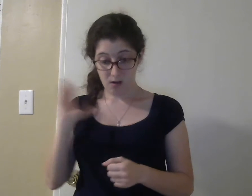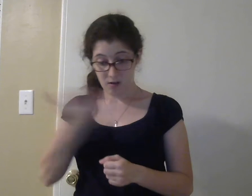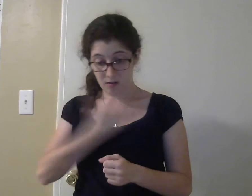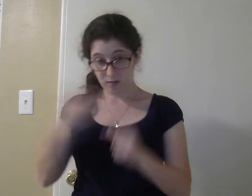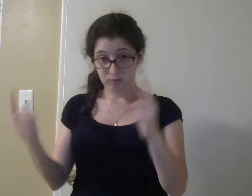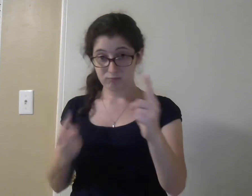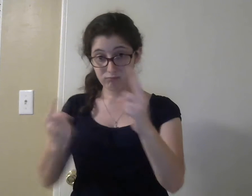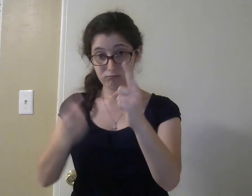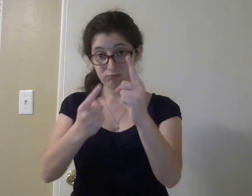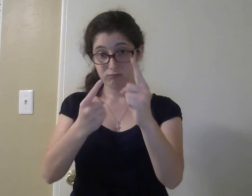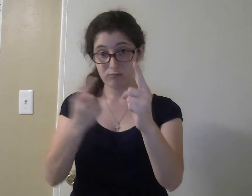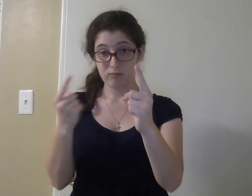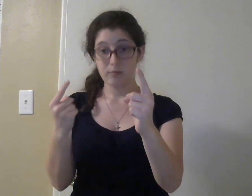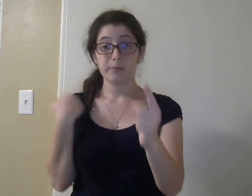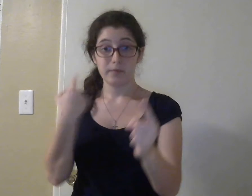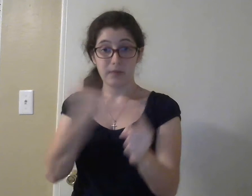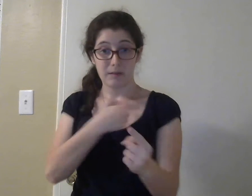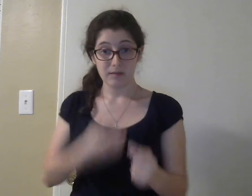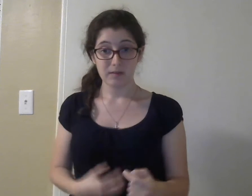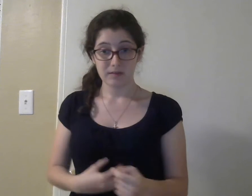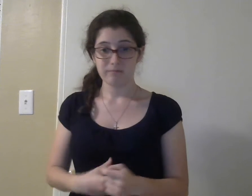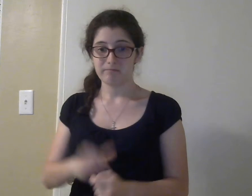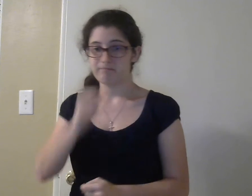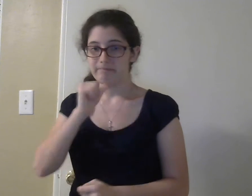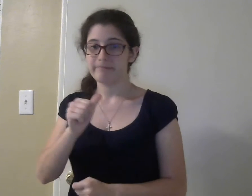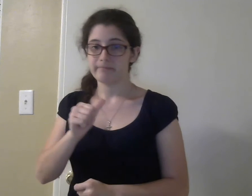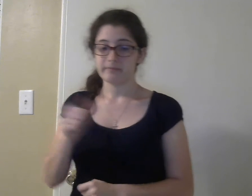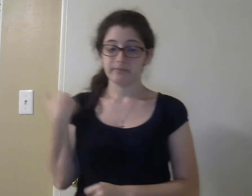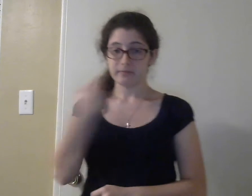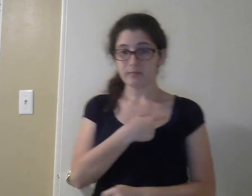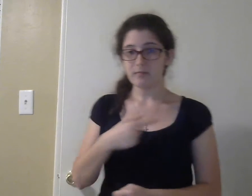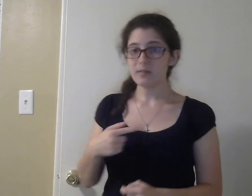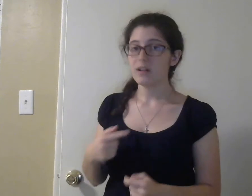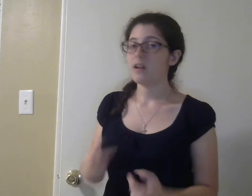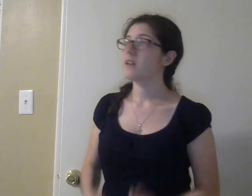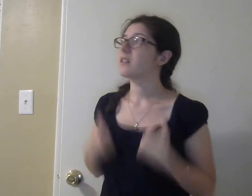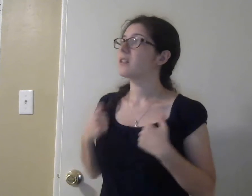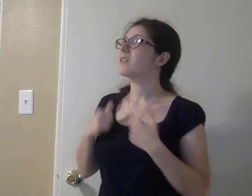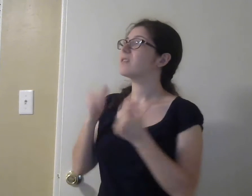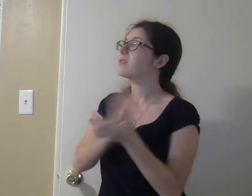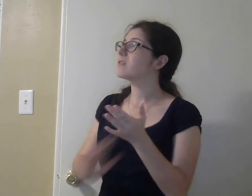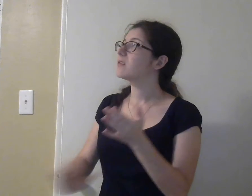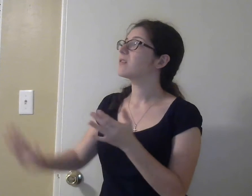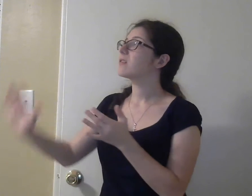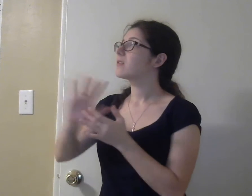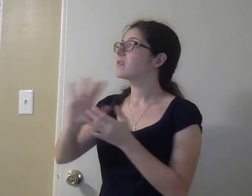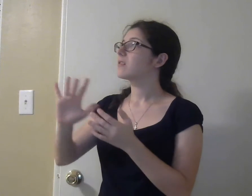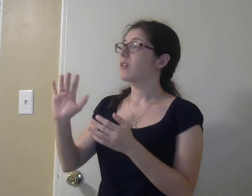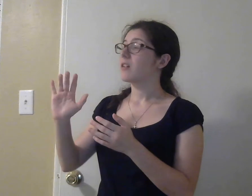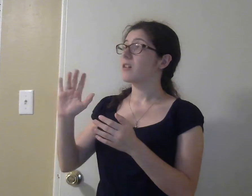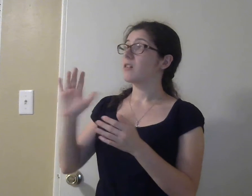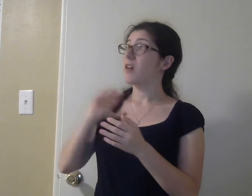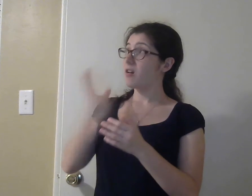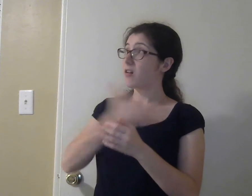their sakes died and rose again. Fourth, keep it clear in your mind that suffering